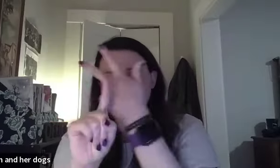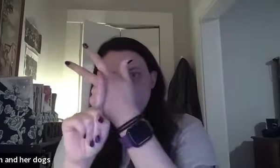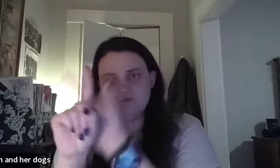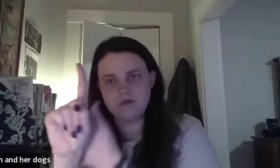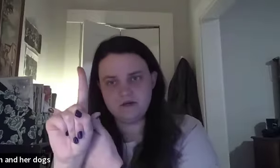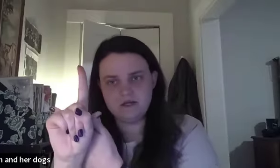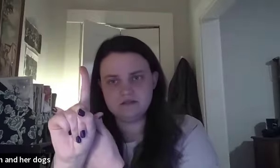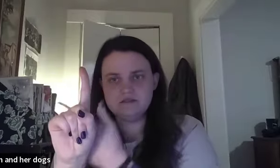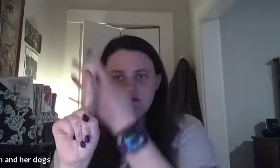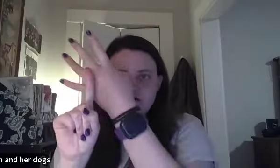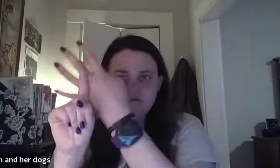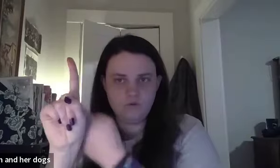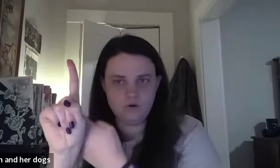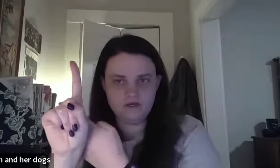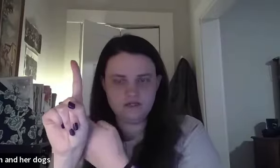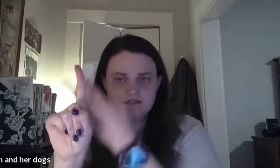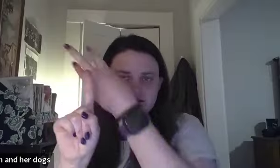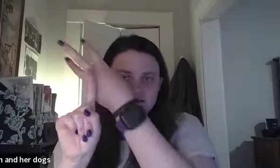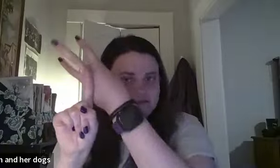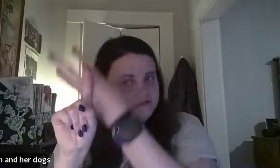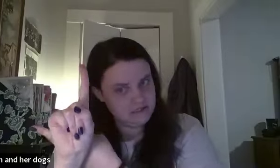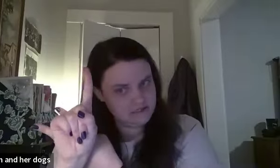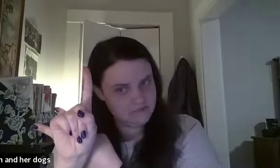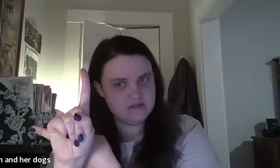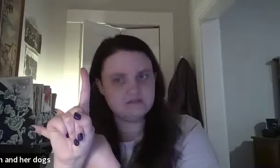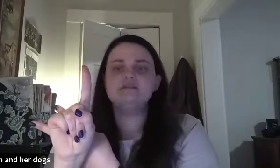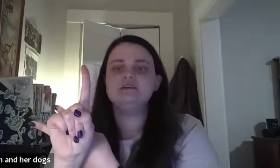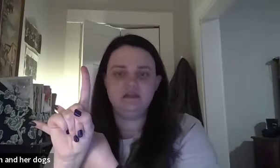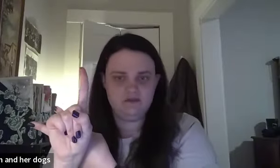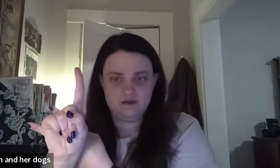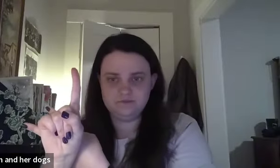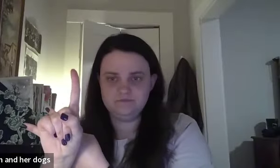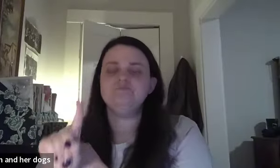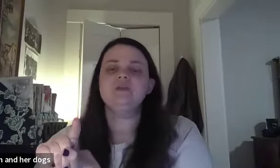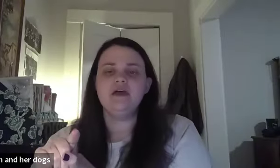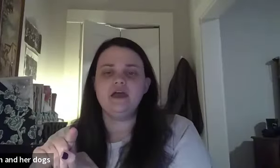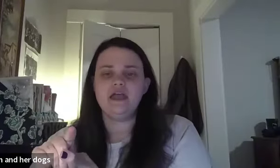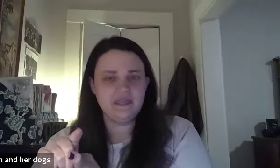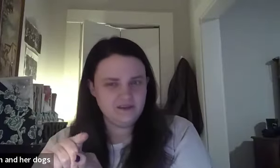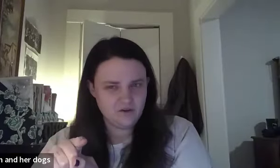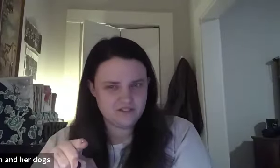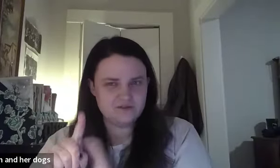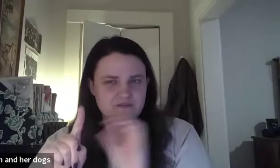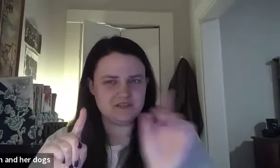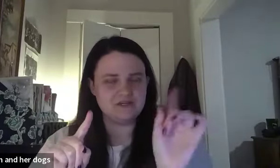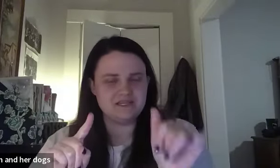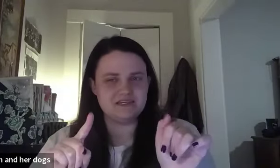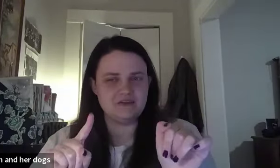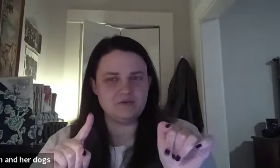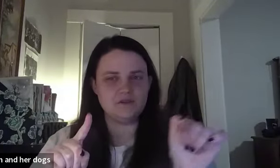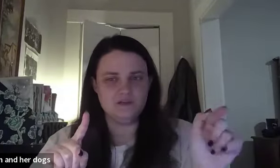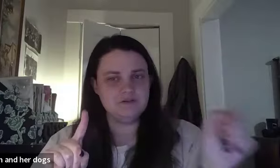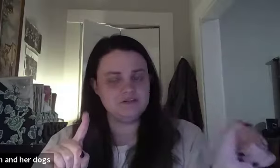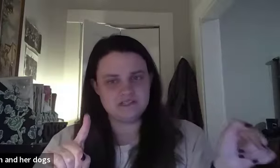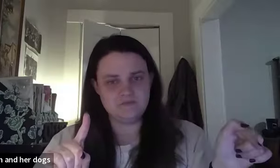So 3 months, 4 months, 6 months, any of that. And also, this one is another one that you can do the same